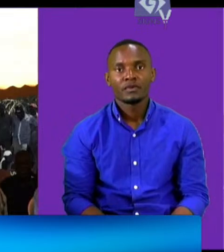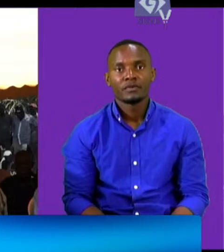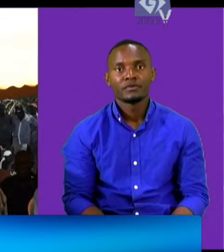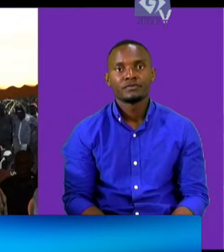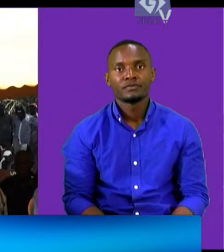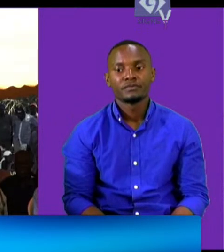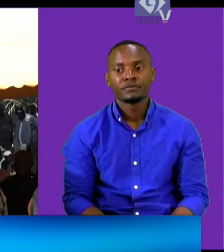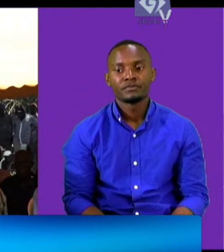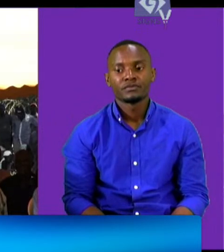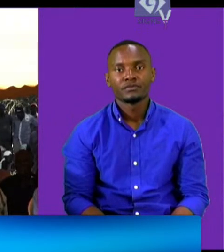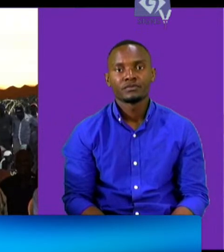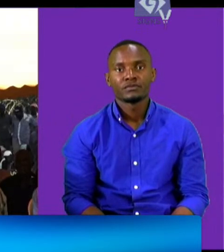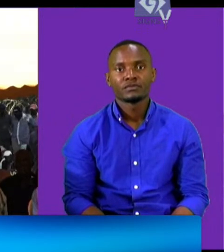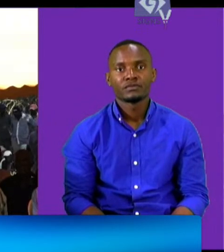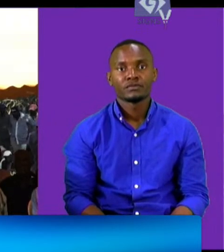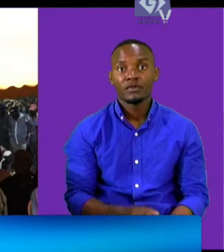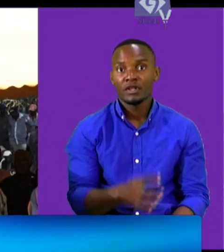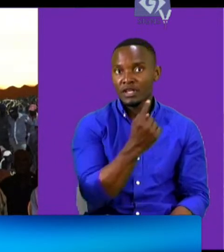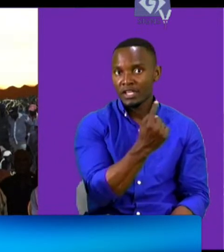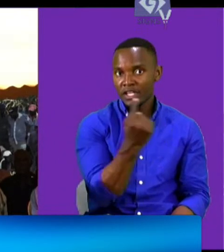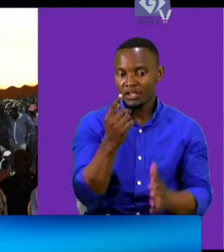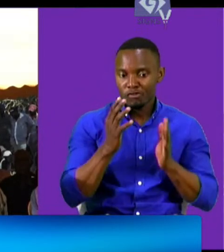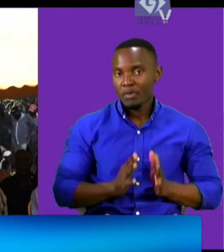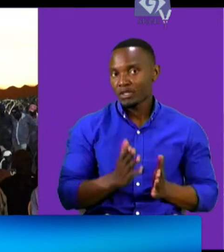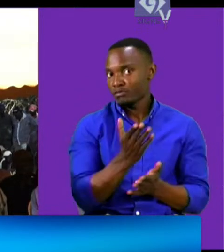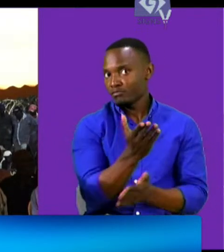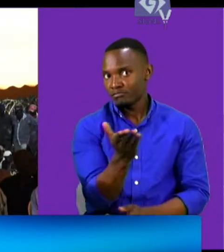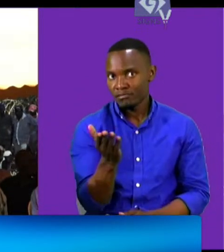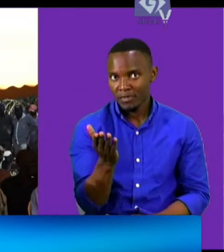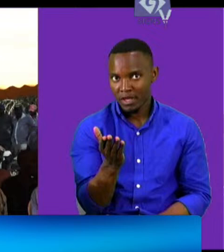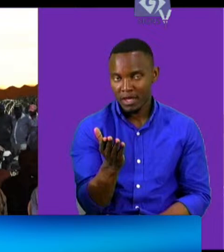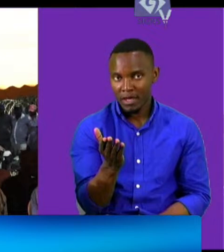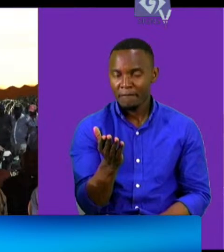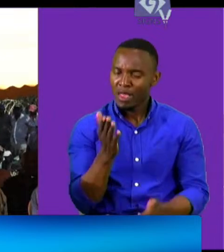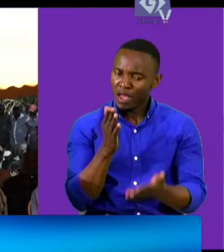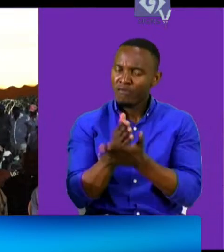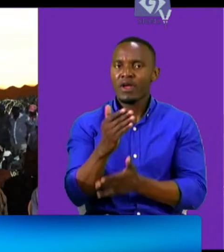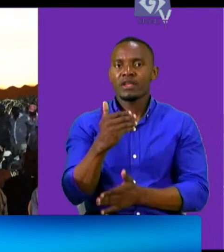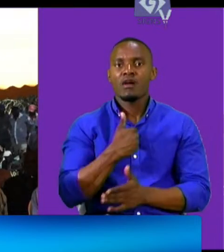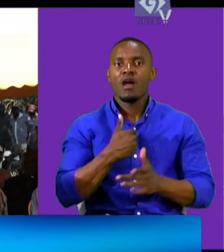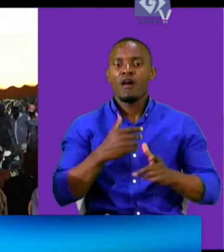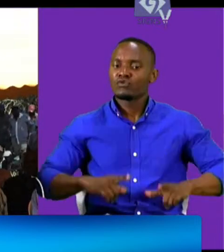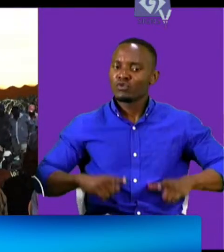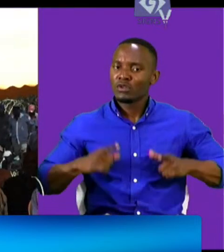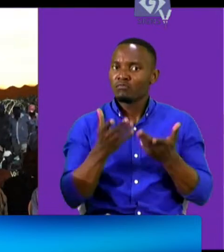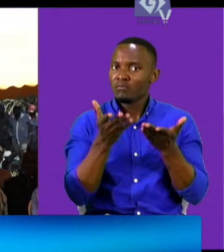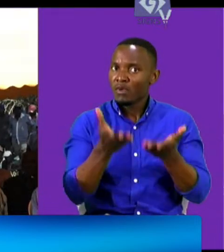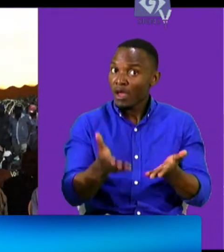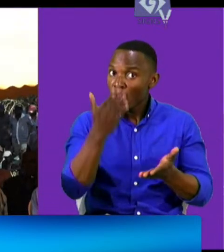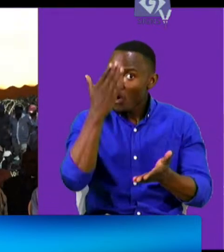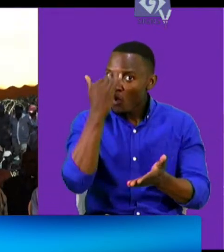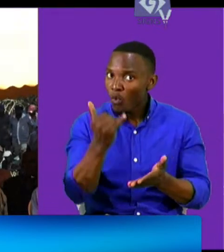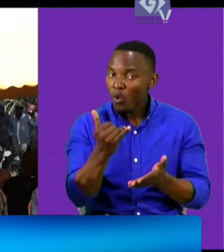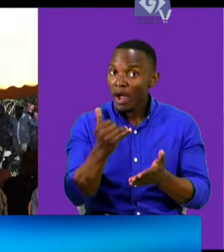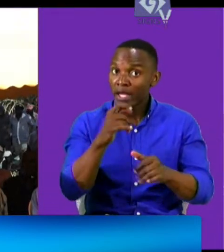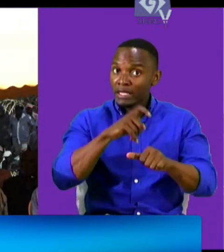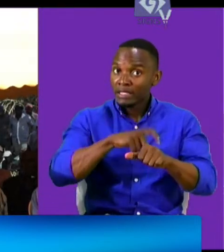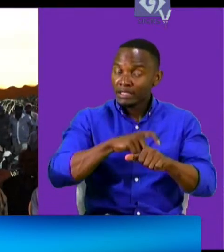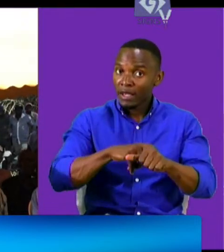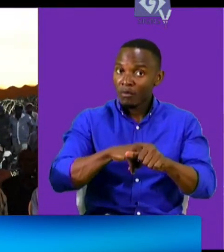Kila mtu ambaye ako hapa ako na haki ya kuishi hapa kwa sababu hii mashamba wakati iligawa na